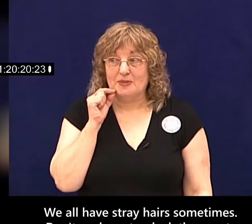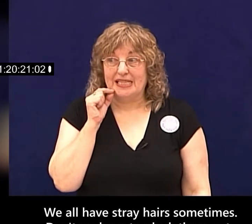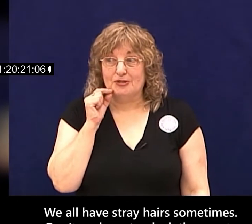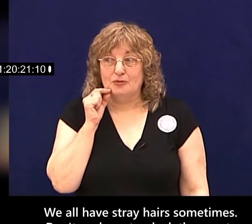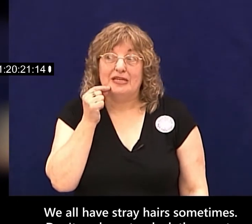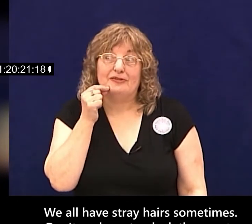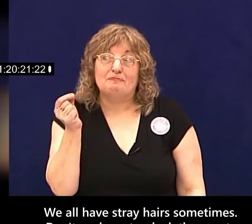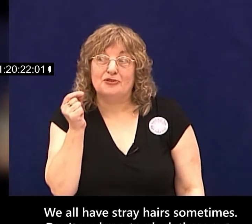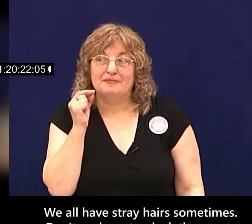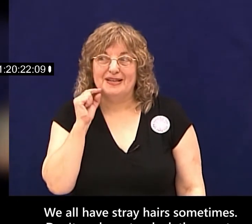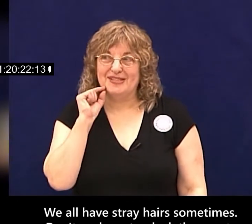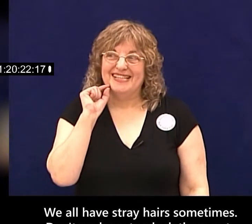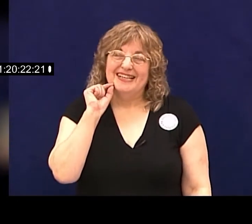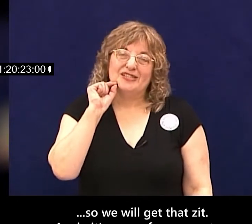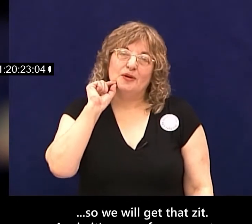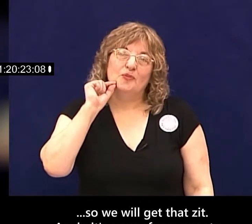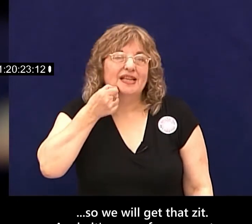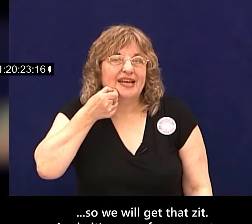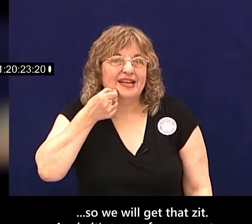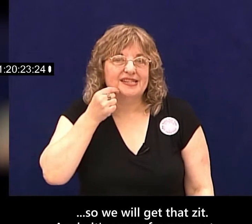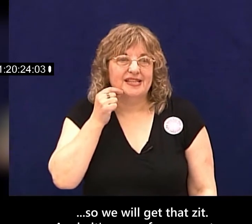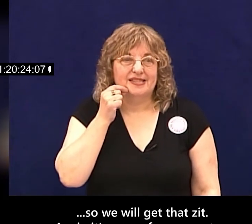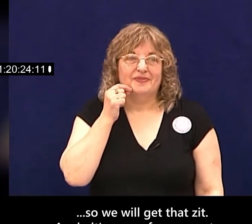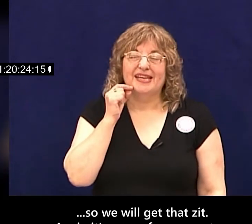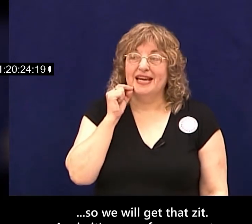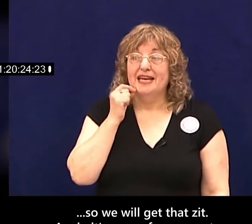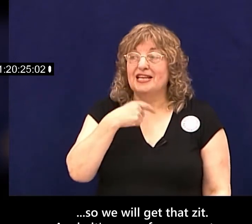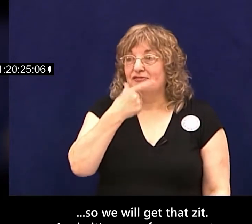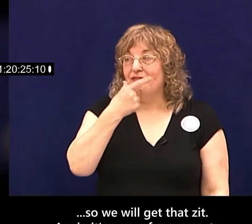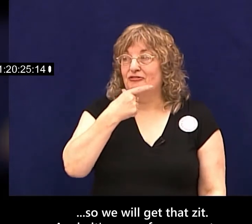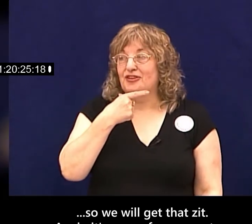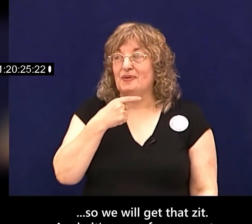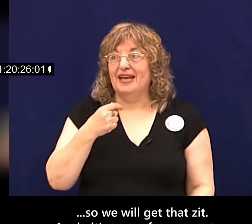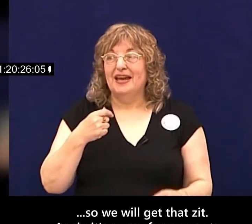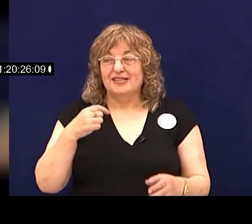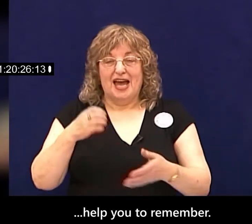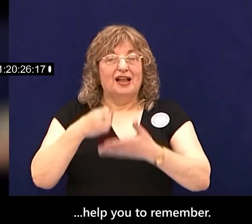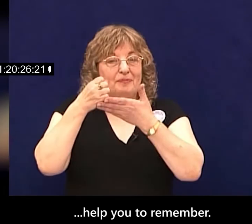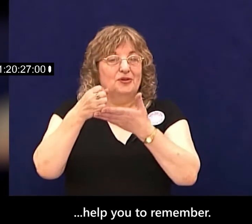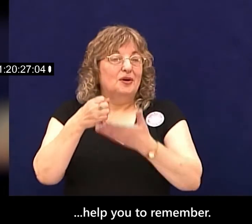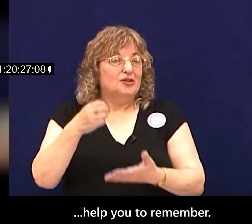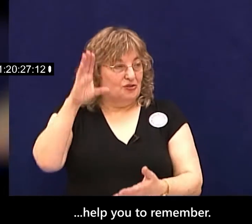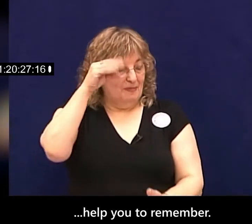sometimes, don't we? Have to pluck them out. So we will get that zit. Again, it's a very funny way to help you to